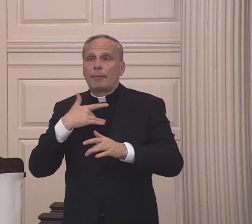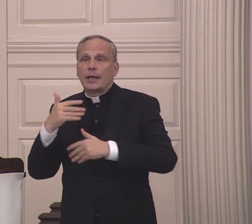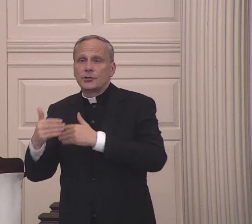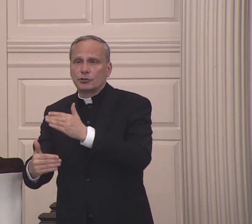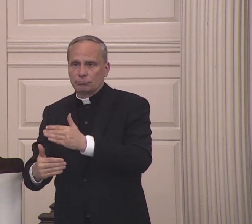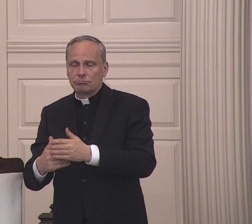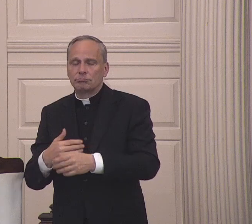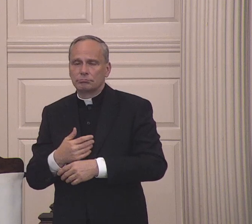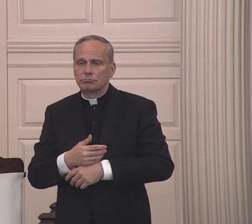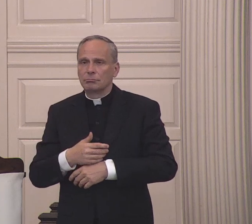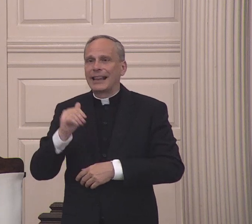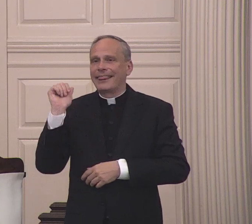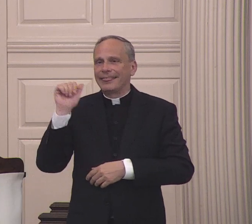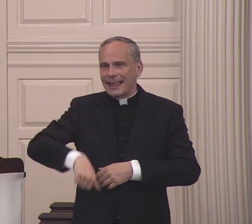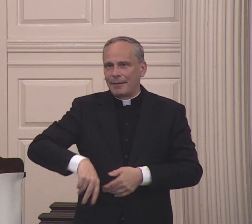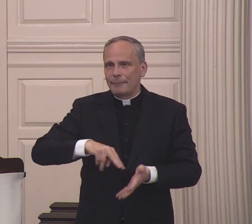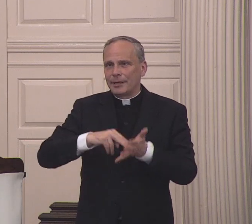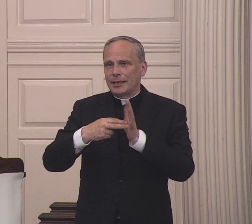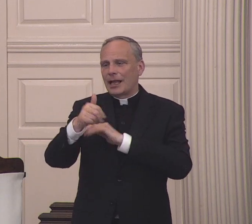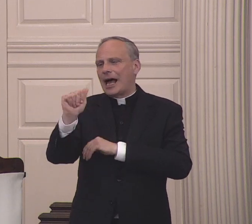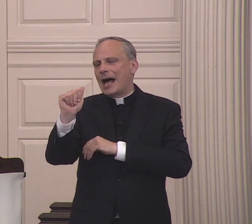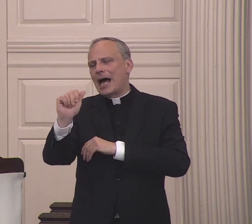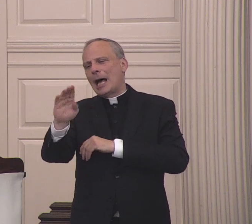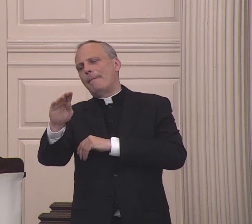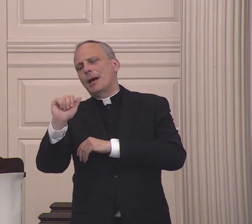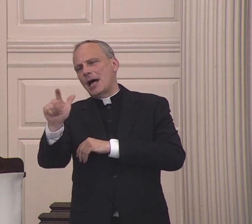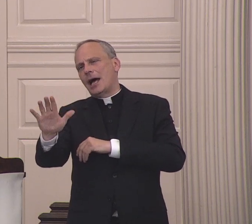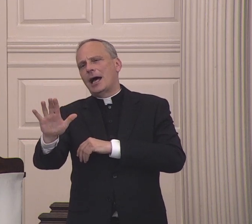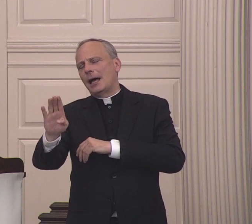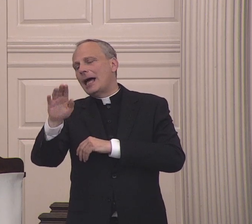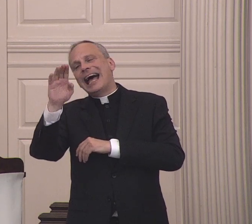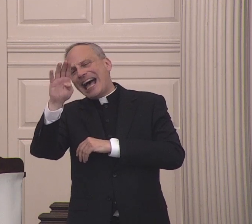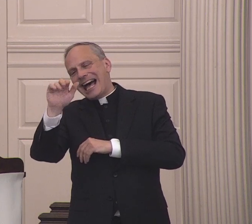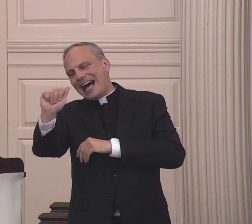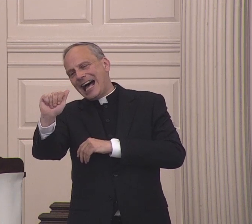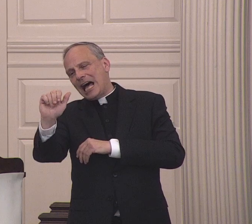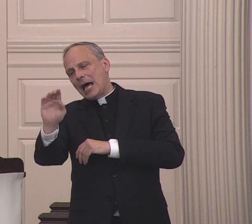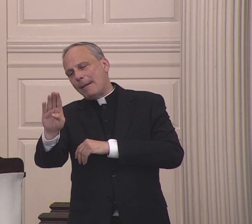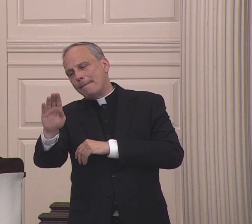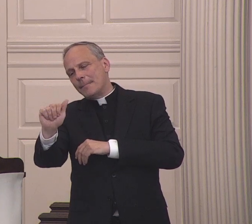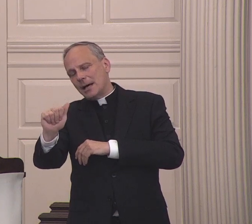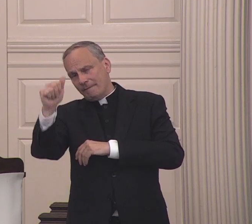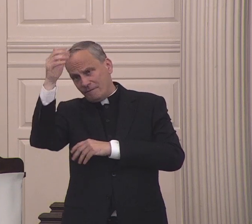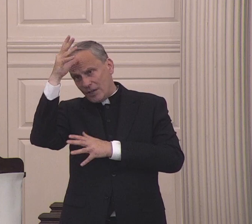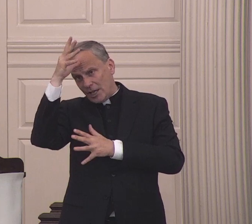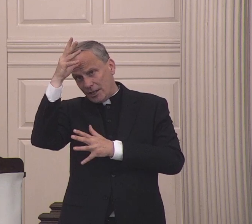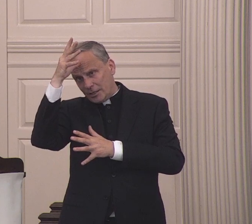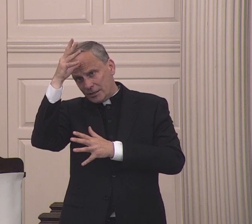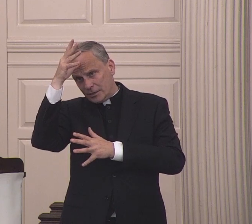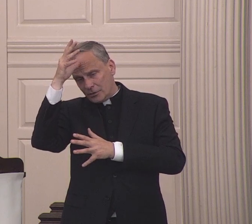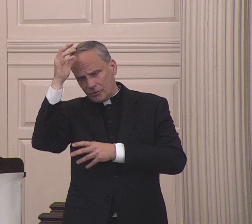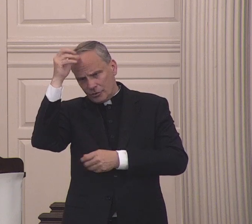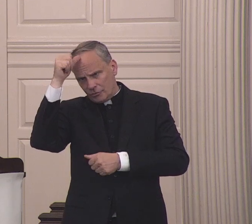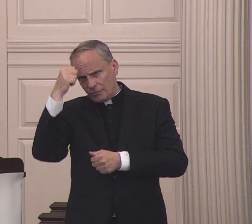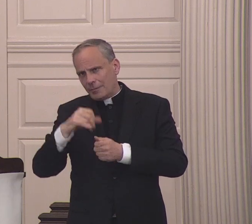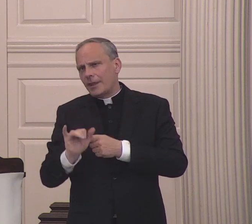And so this is Abba, Father, the God that we refer to. And we should take that into consideration.